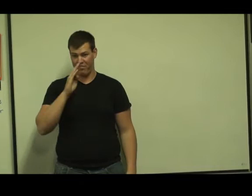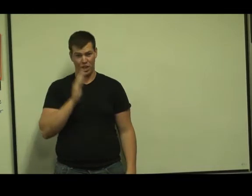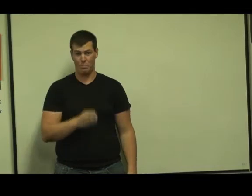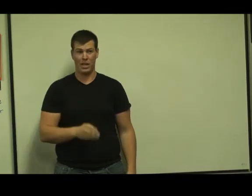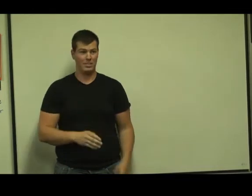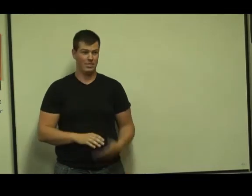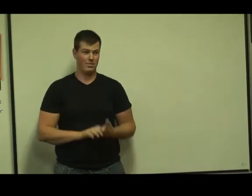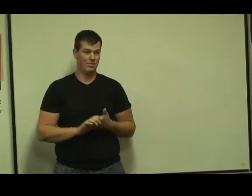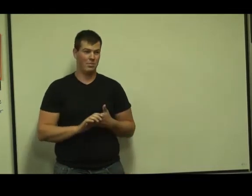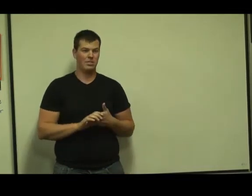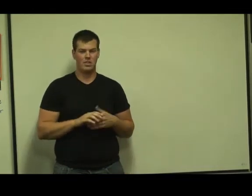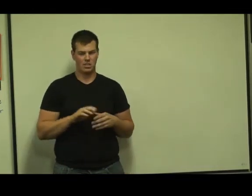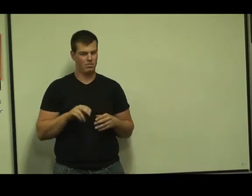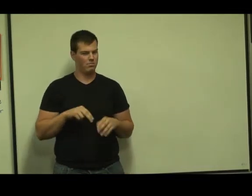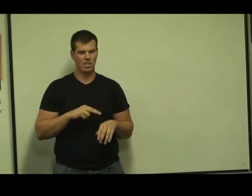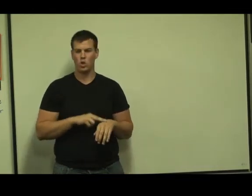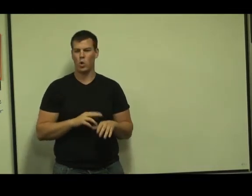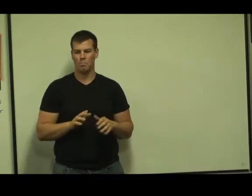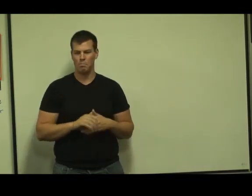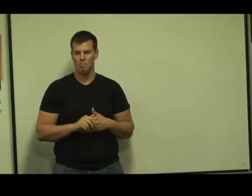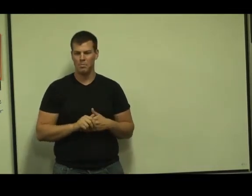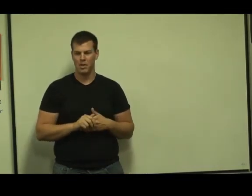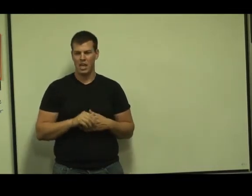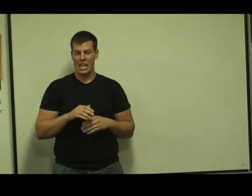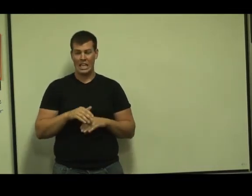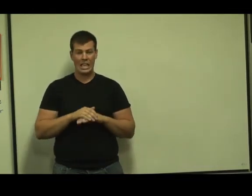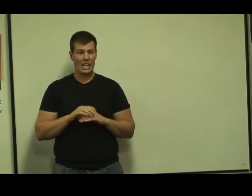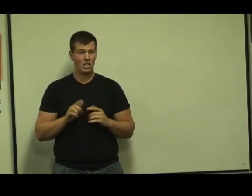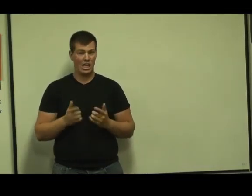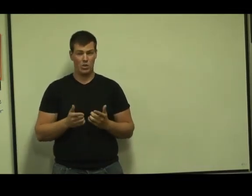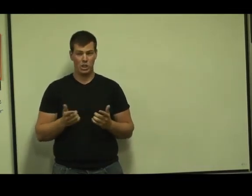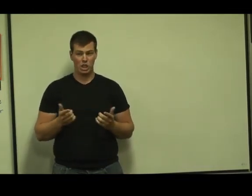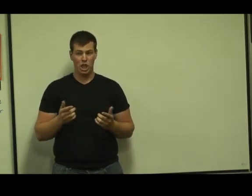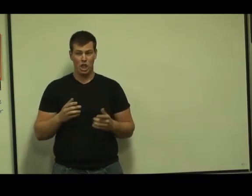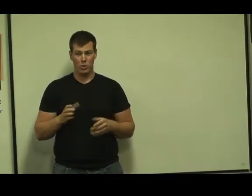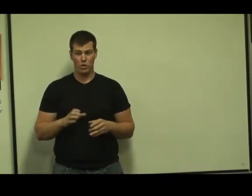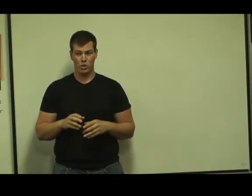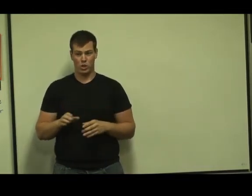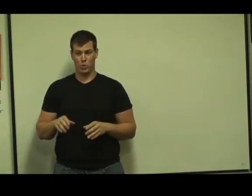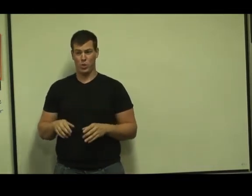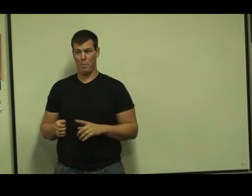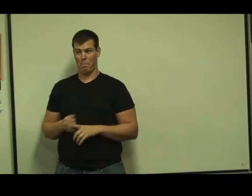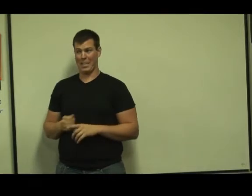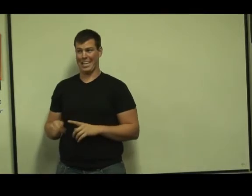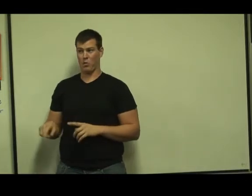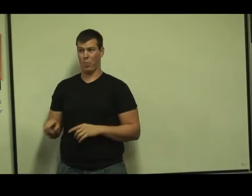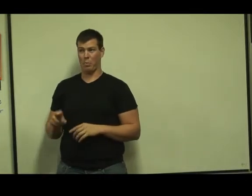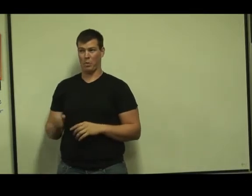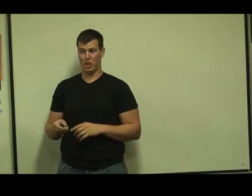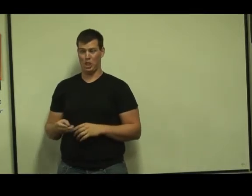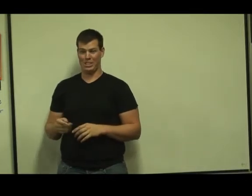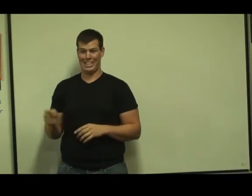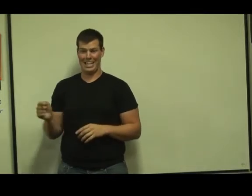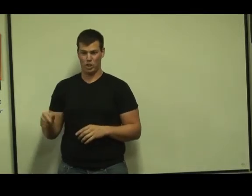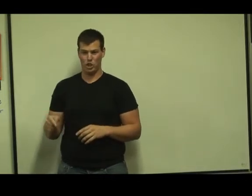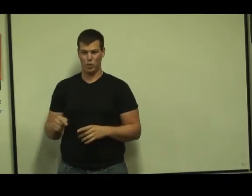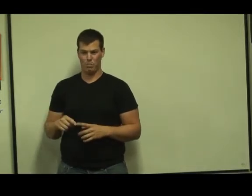very plain. That's the one. In English, you would do be want to push to get to the